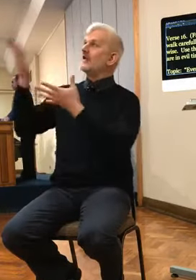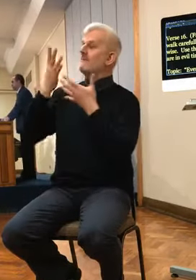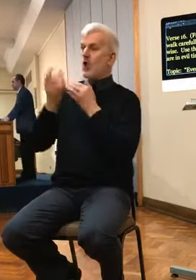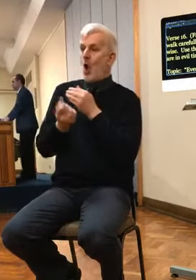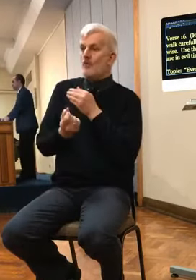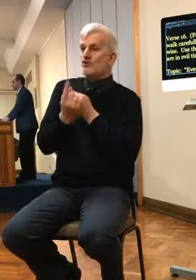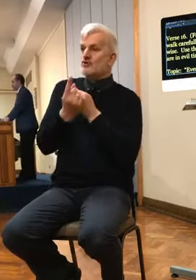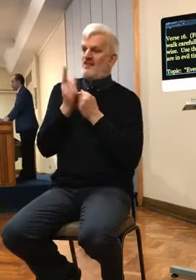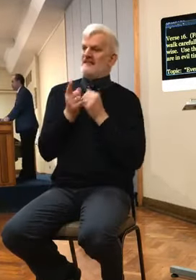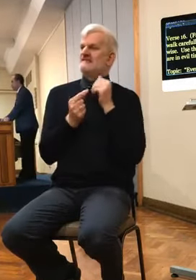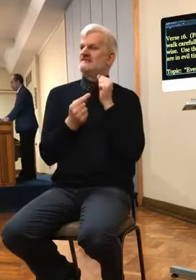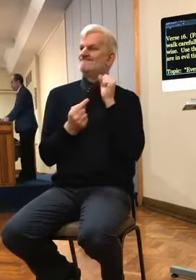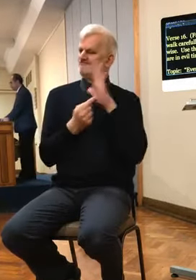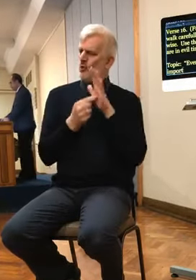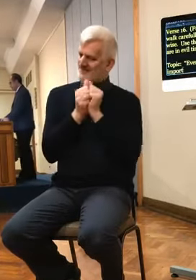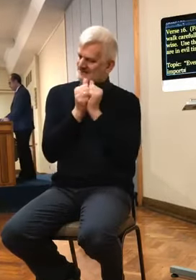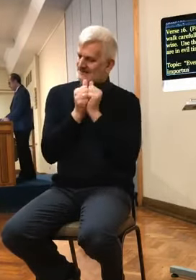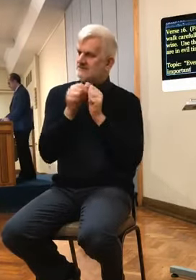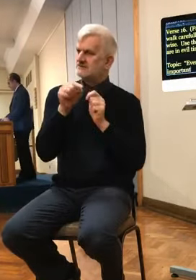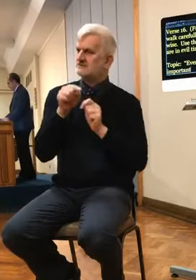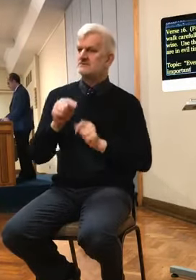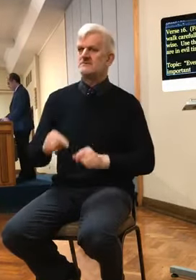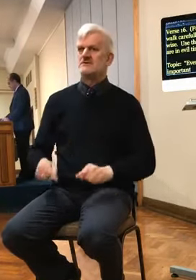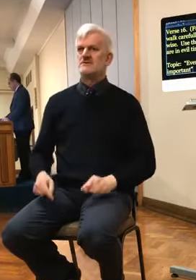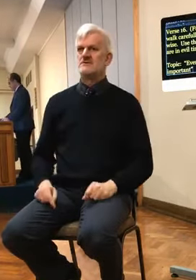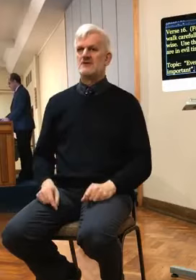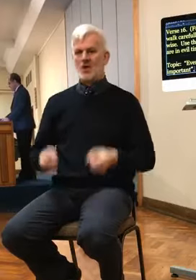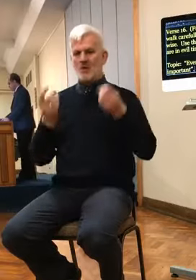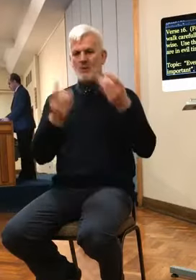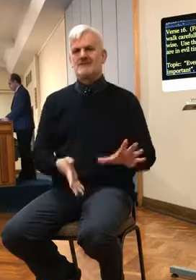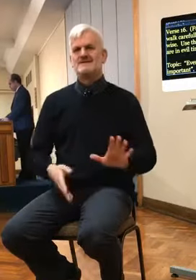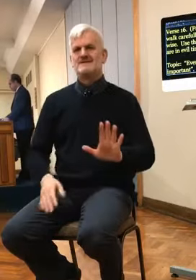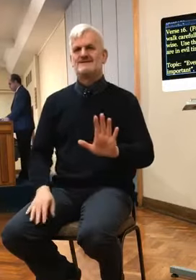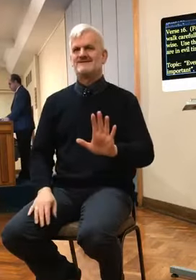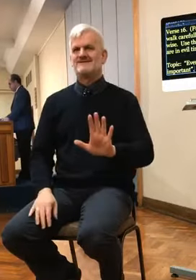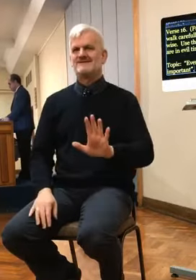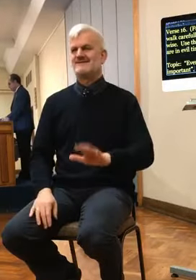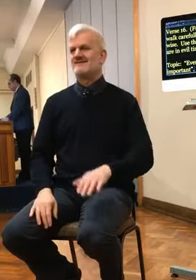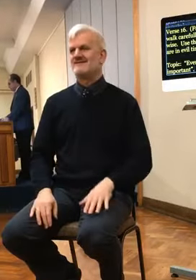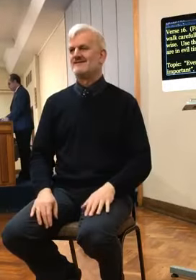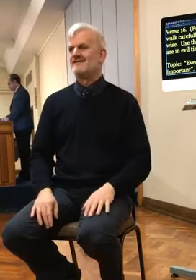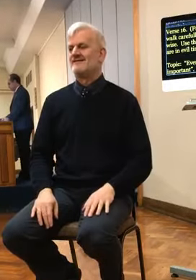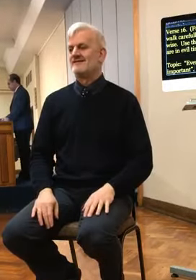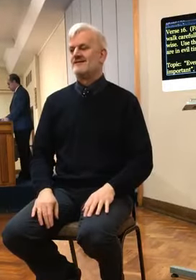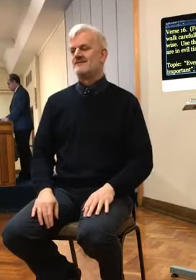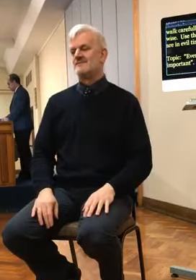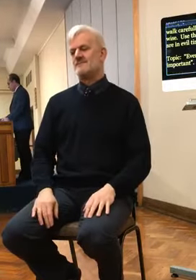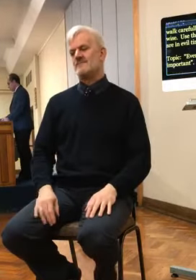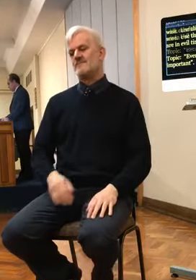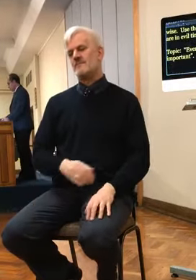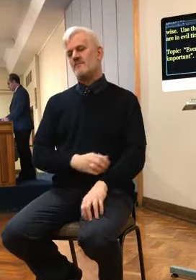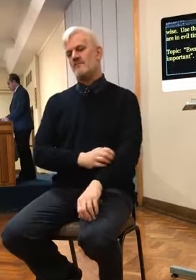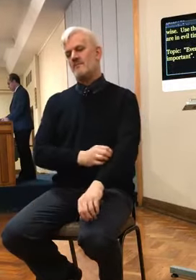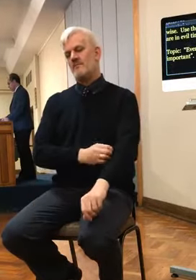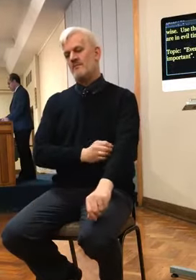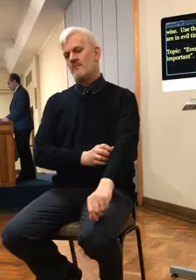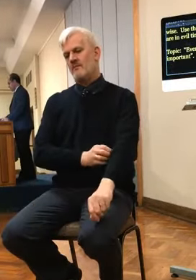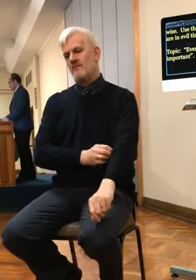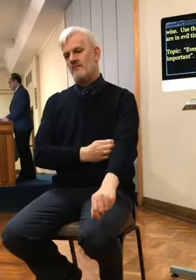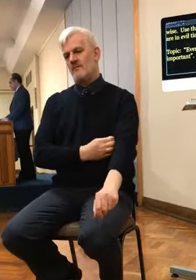important. I wouldn't go at length in any background or introduction to this